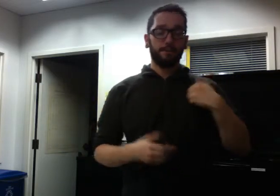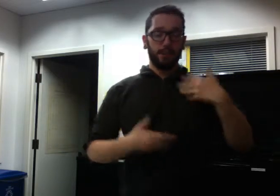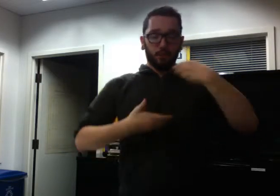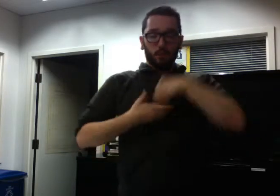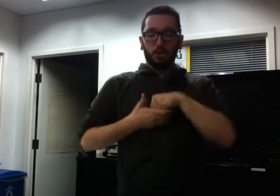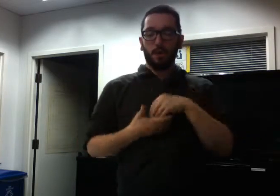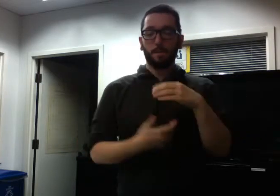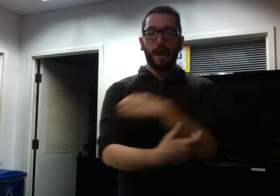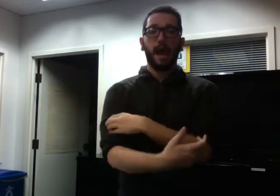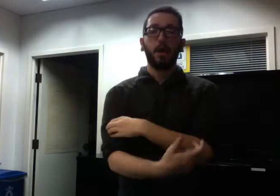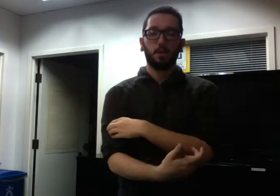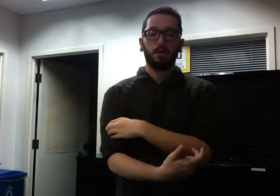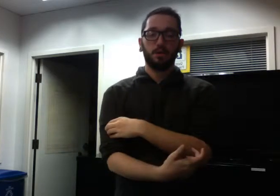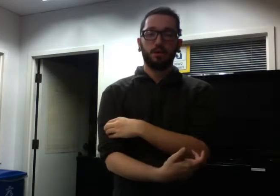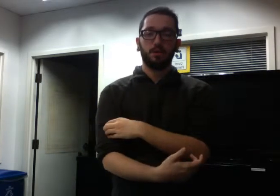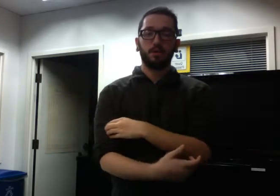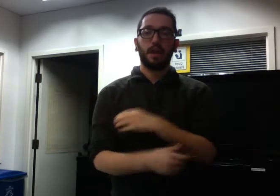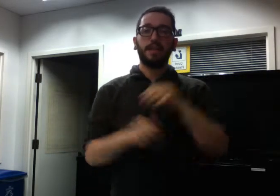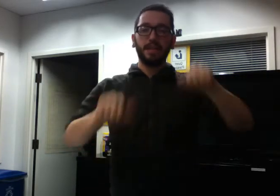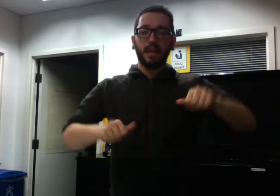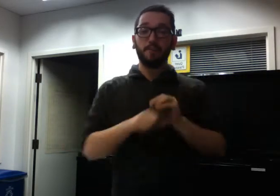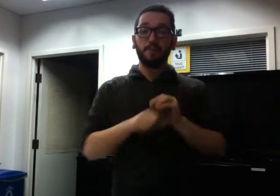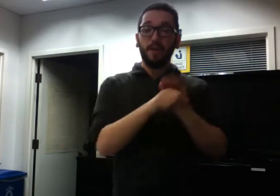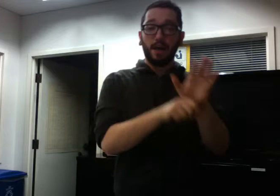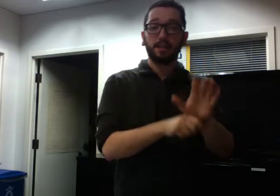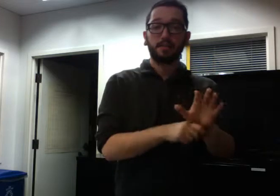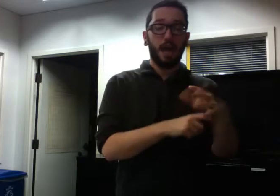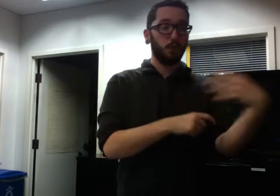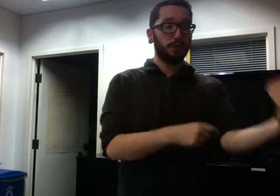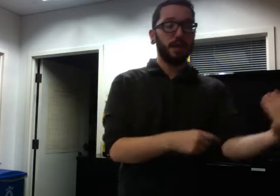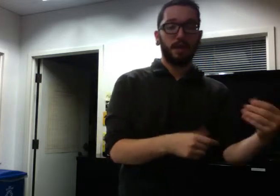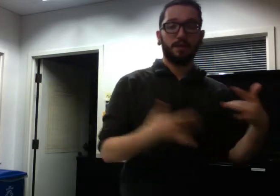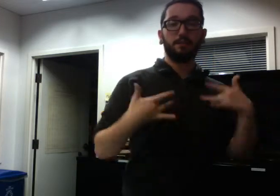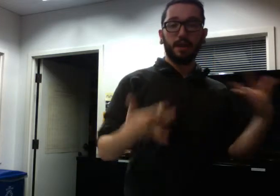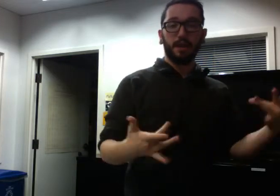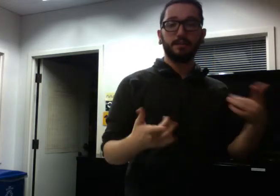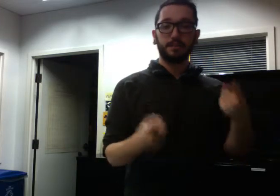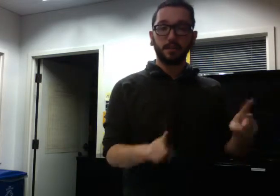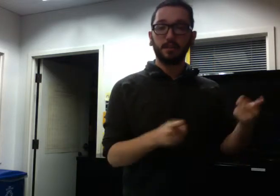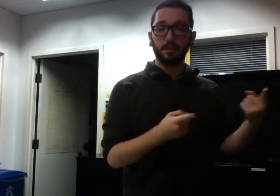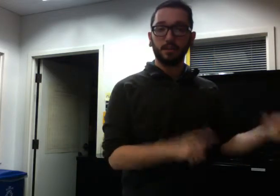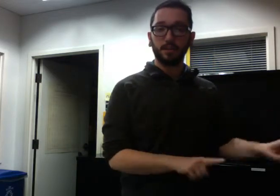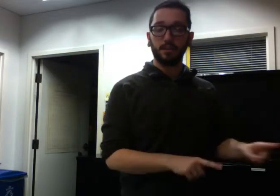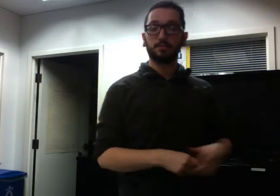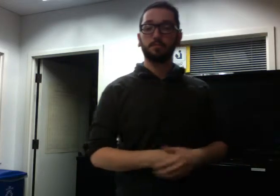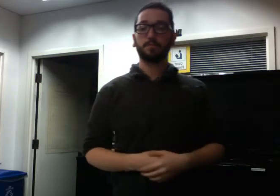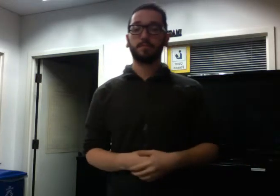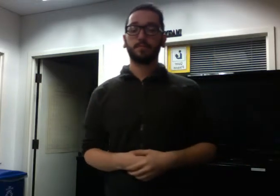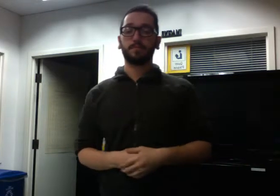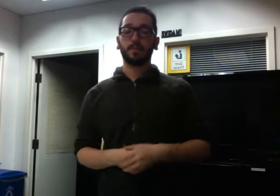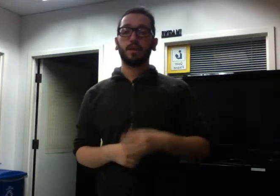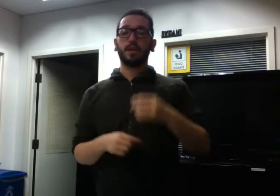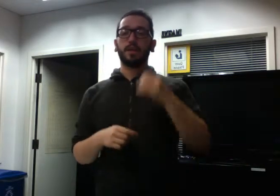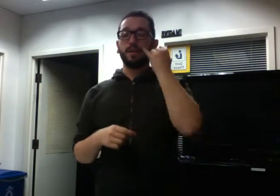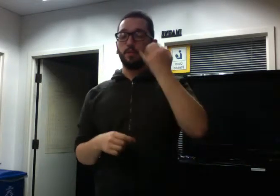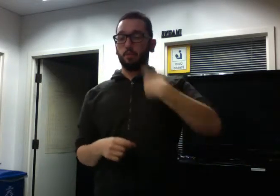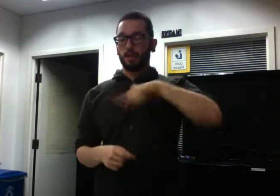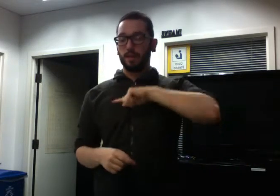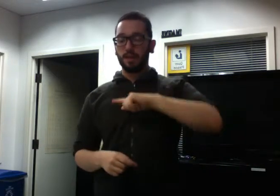of external events. We've all heard about positive self-talk, that what you tell yourself is very likely